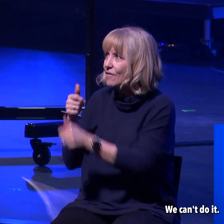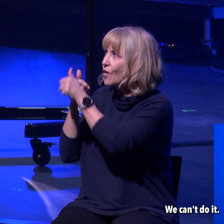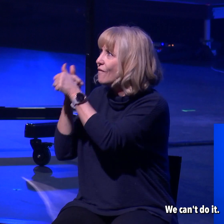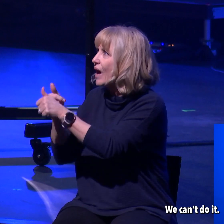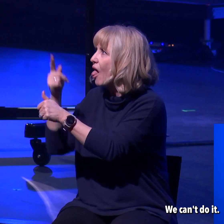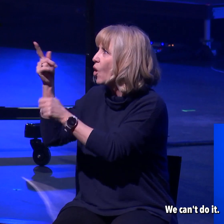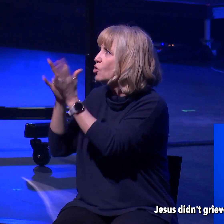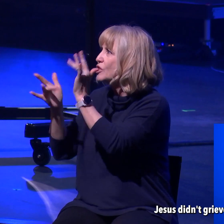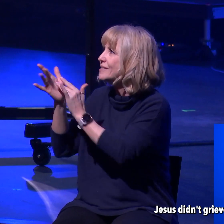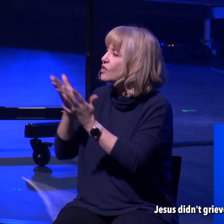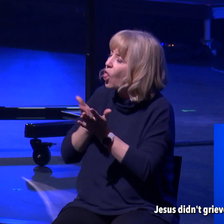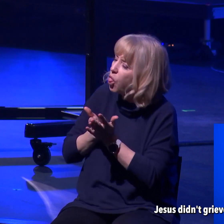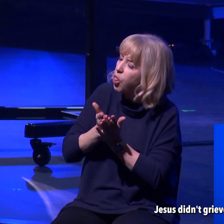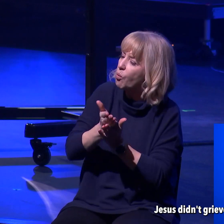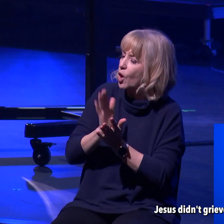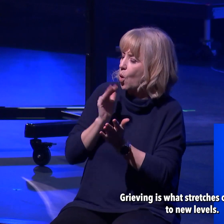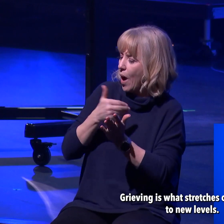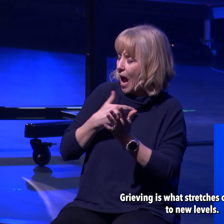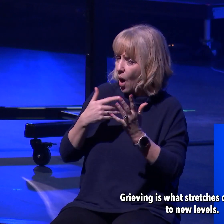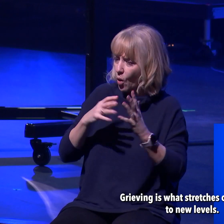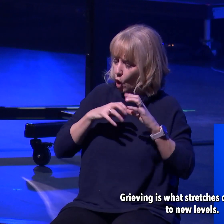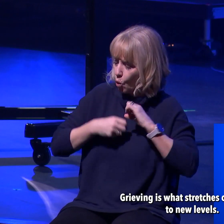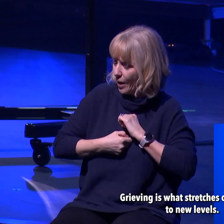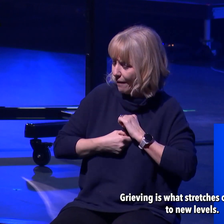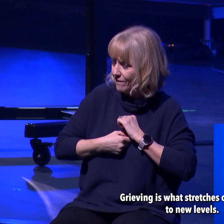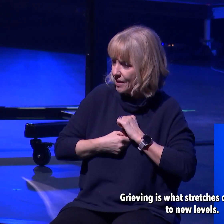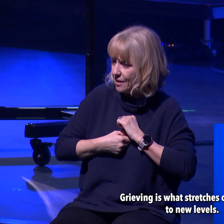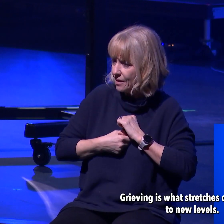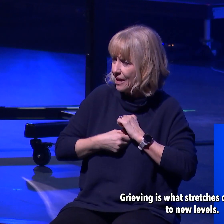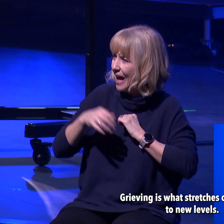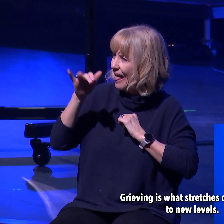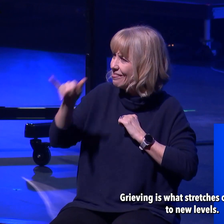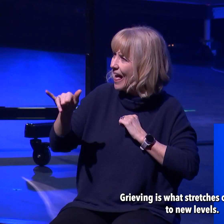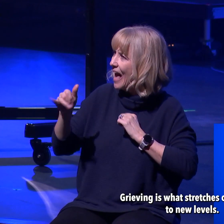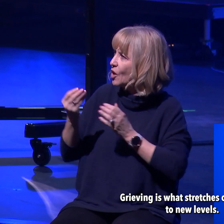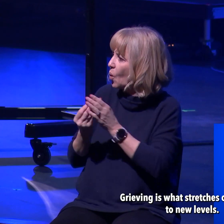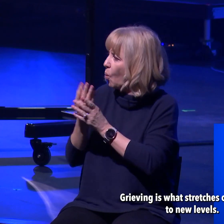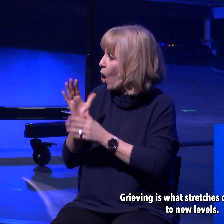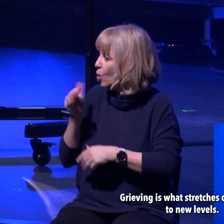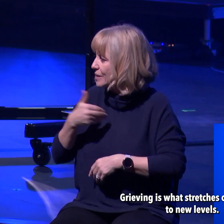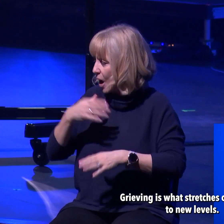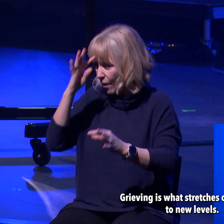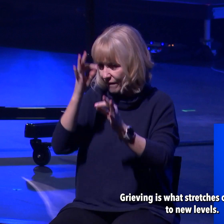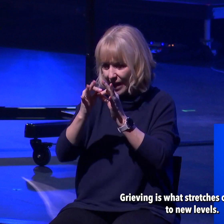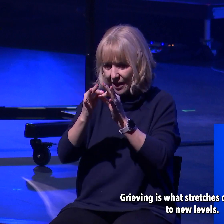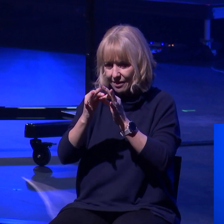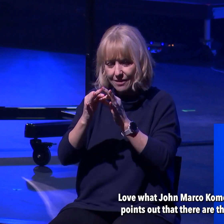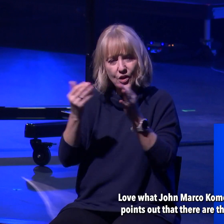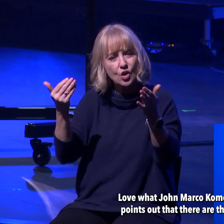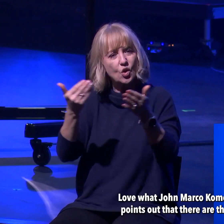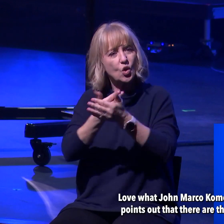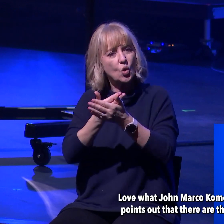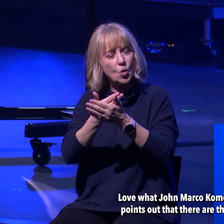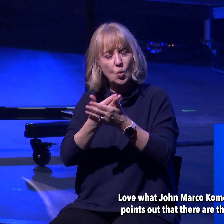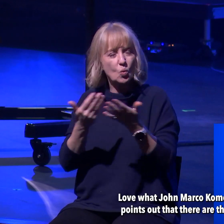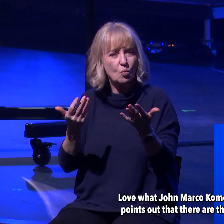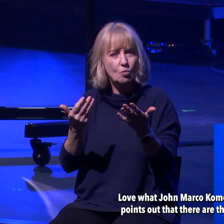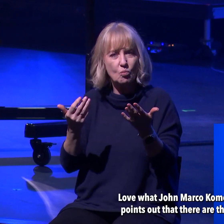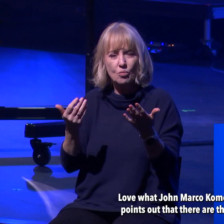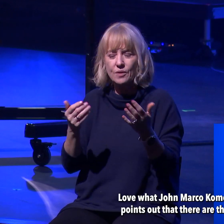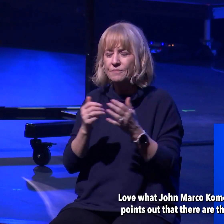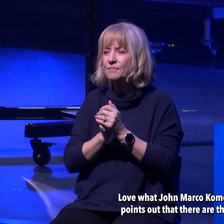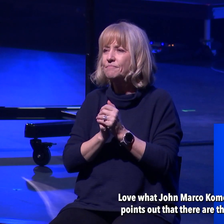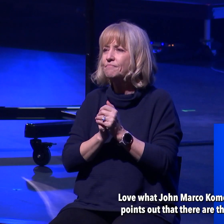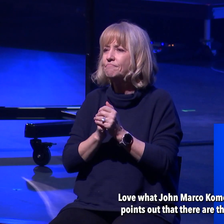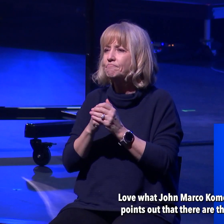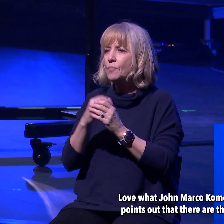do it. Jesus didn't do it. Grieving is what stretches our faith to new levels. I love what John Mark Comer, he